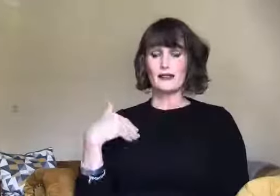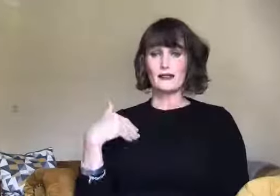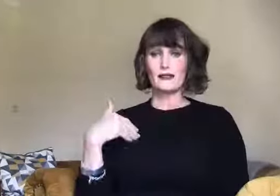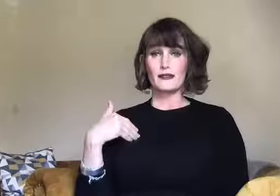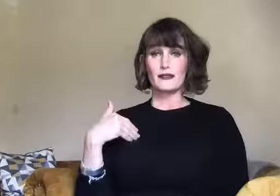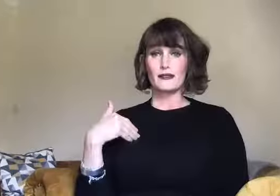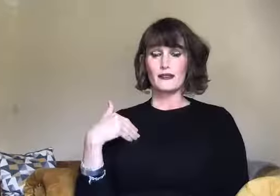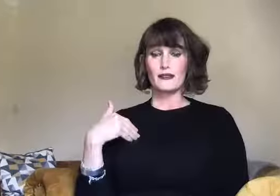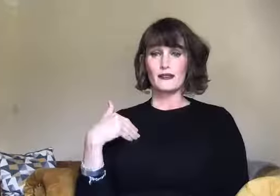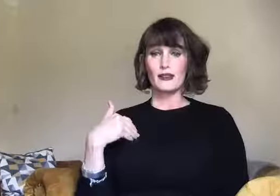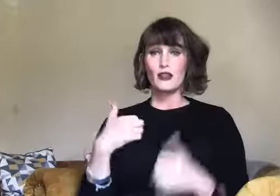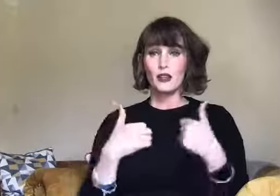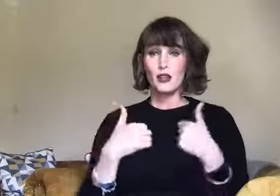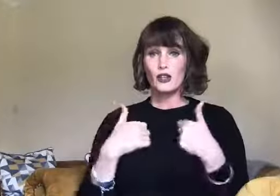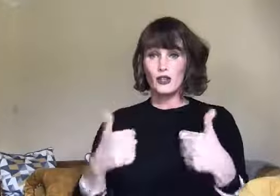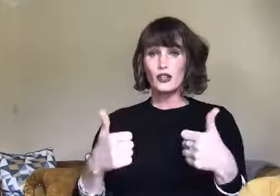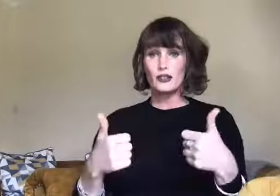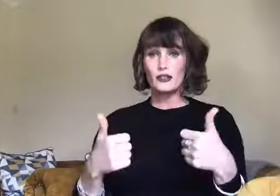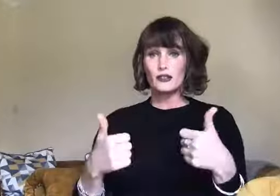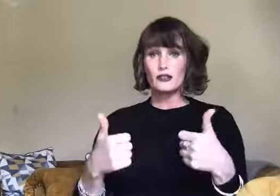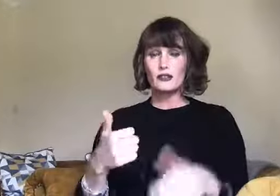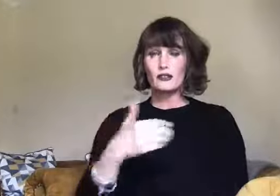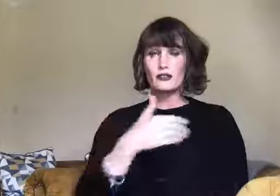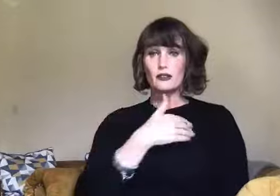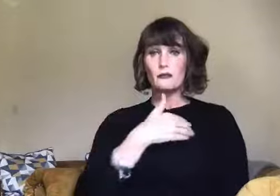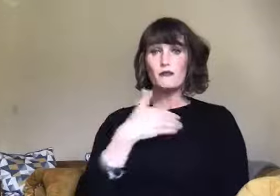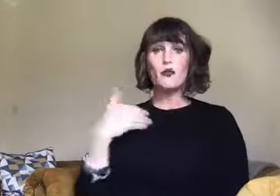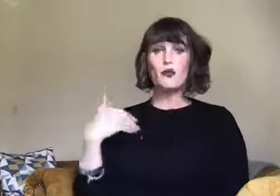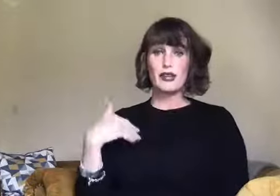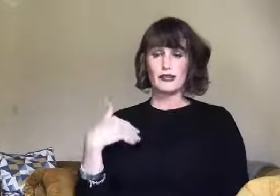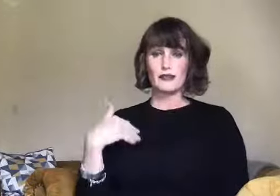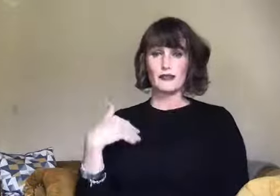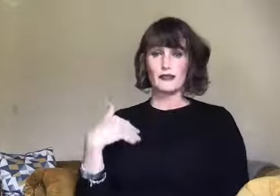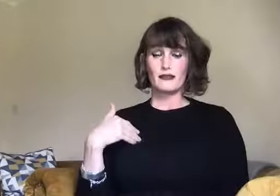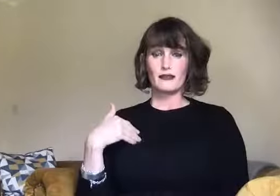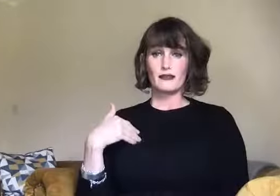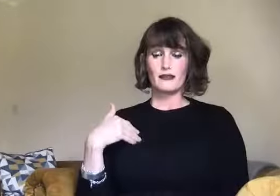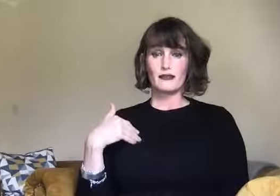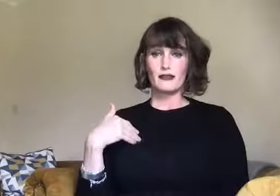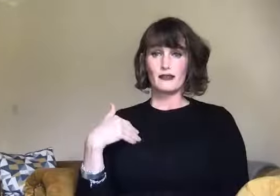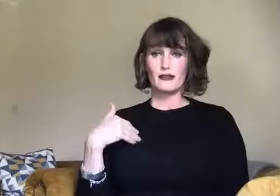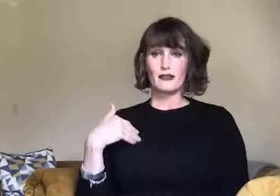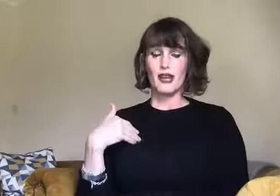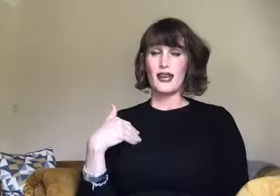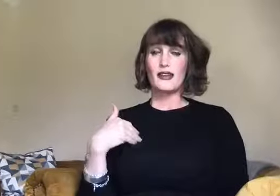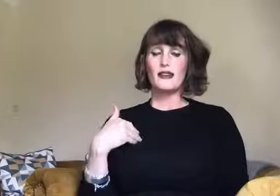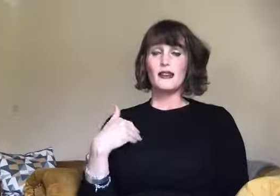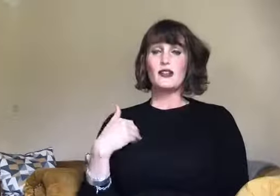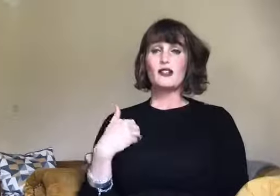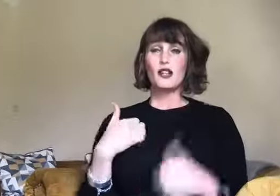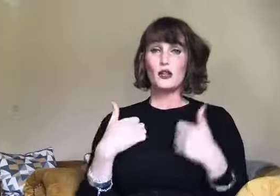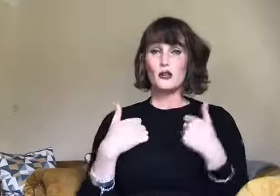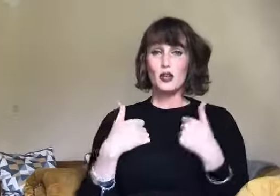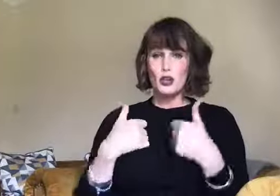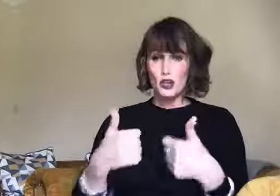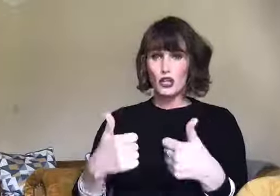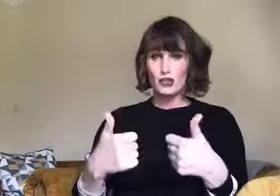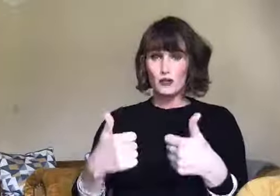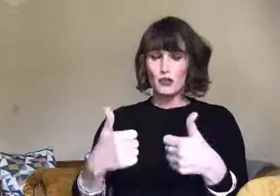morning. Good morning. Okay, so good, which